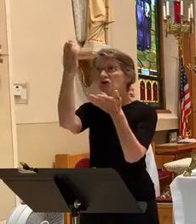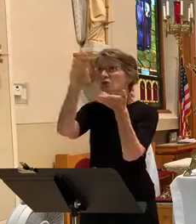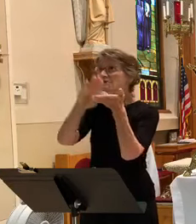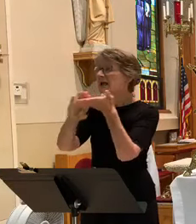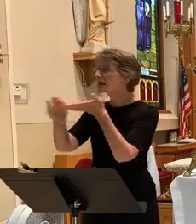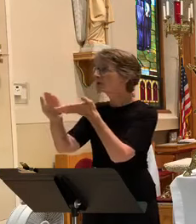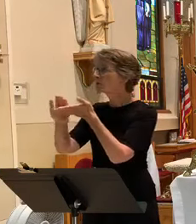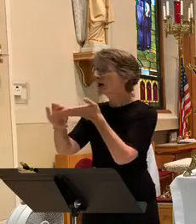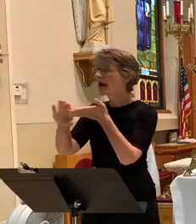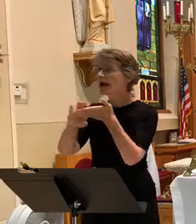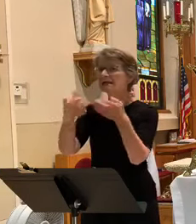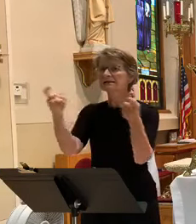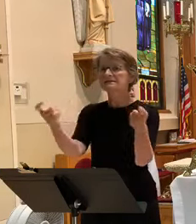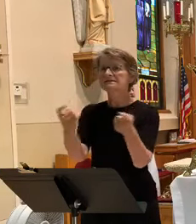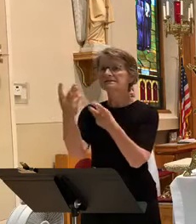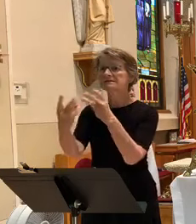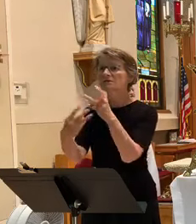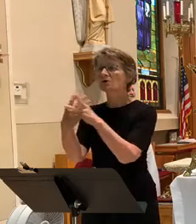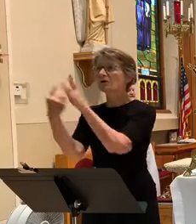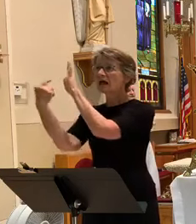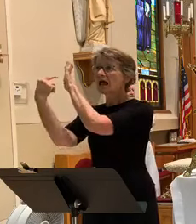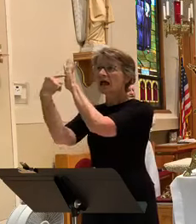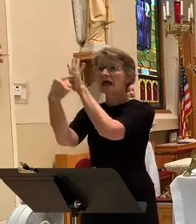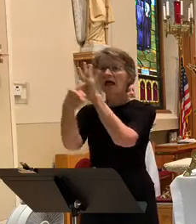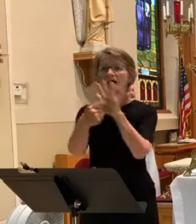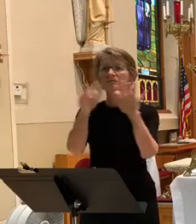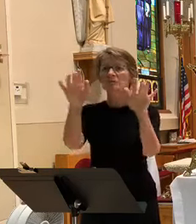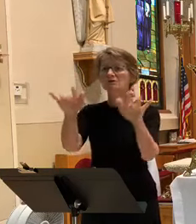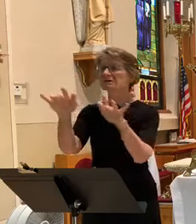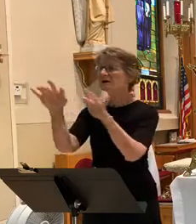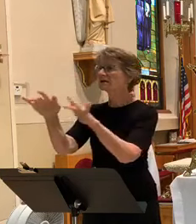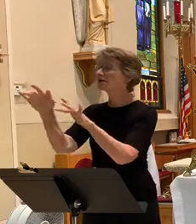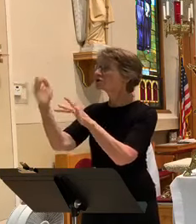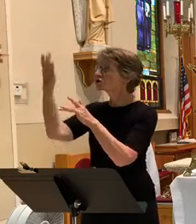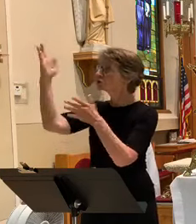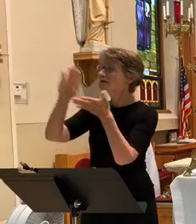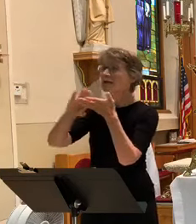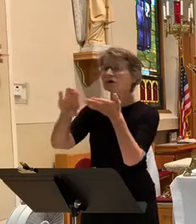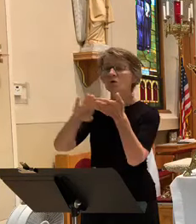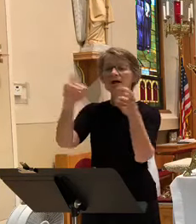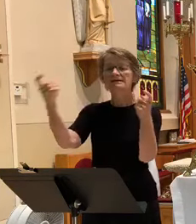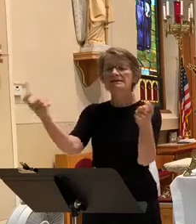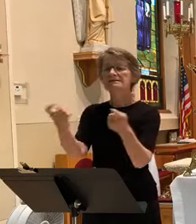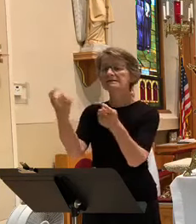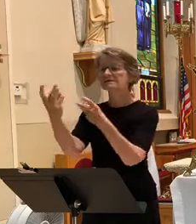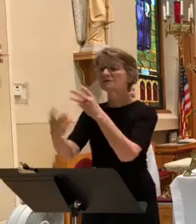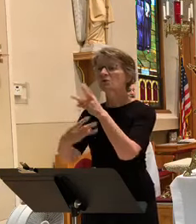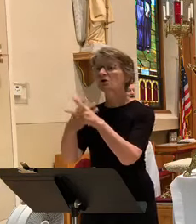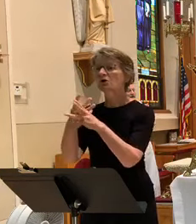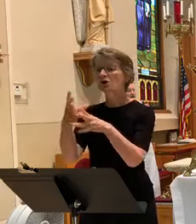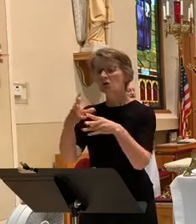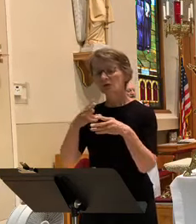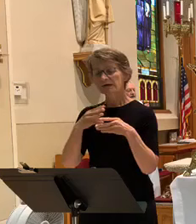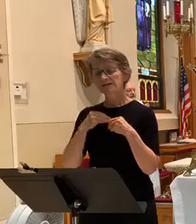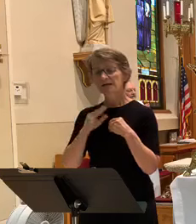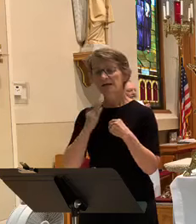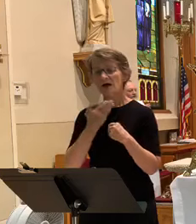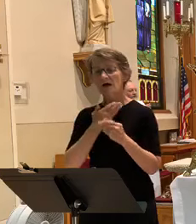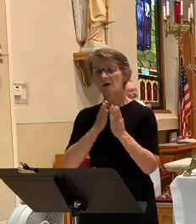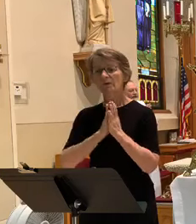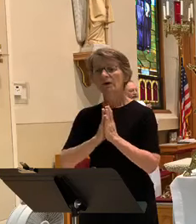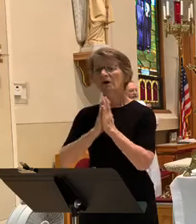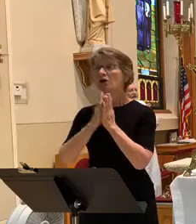the world. Have mercy on us. You take away the sins of the world. Receive our prayer. You